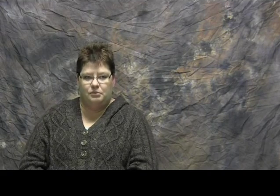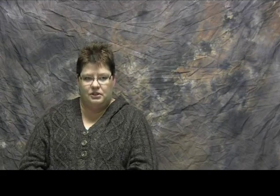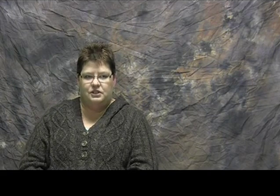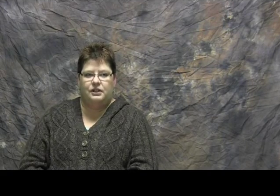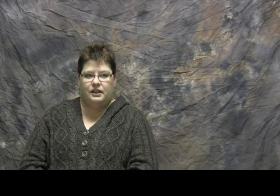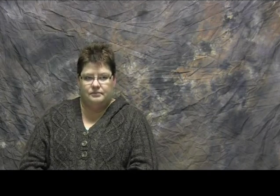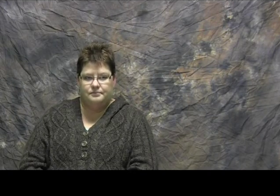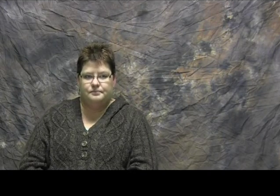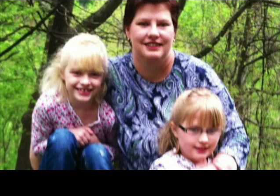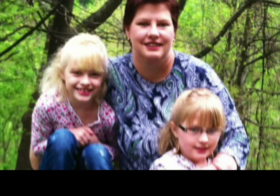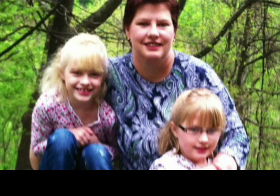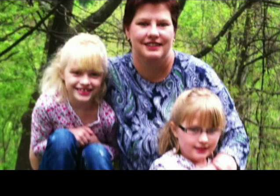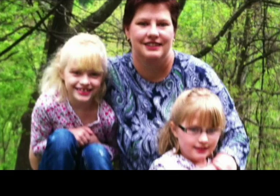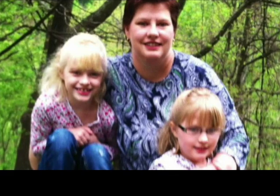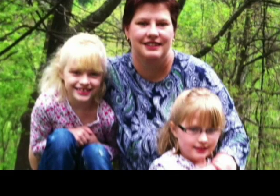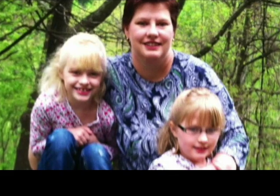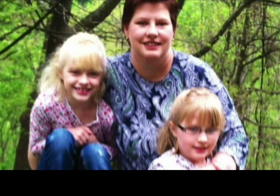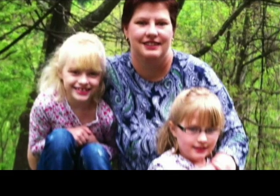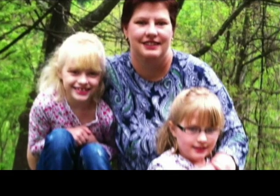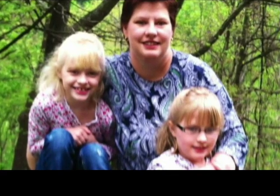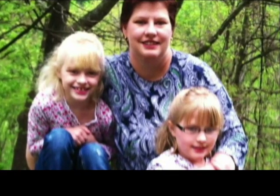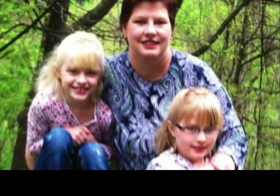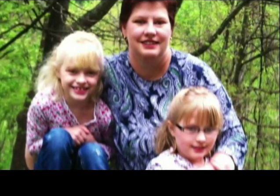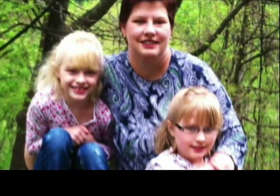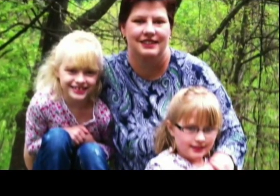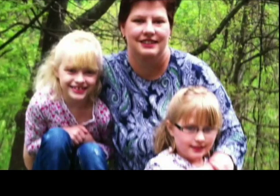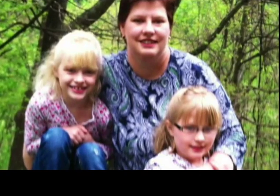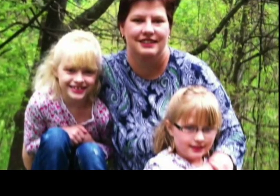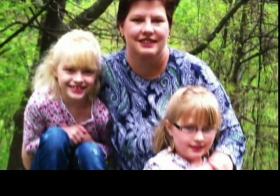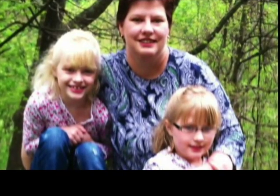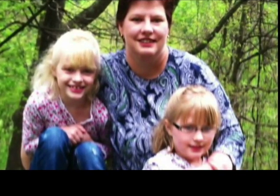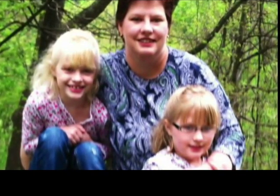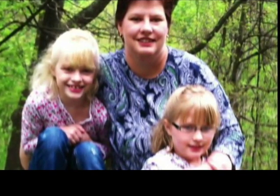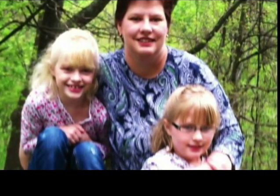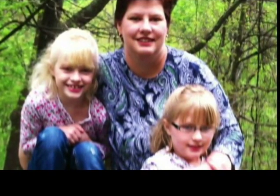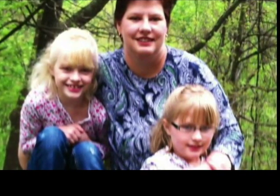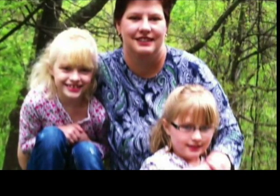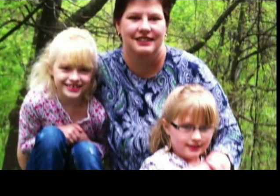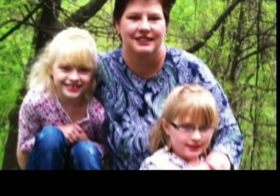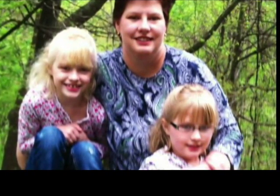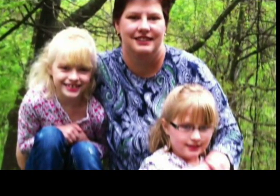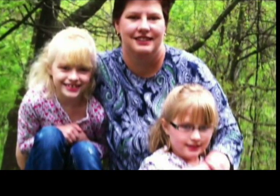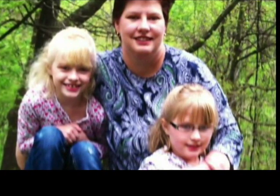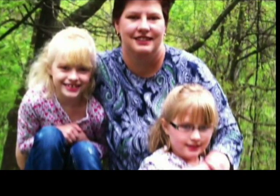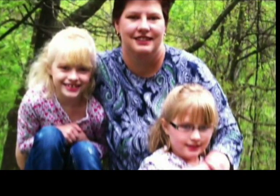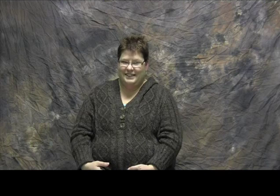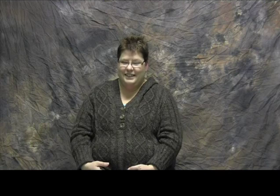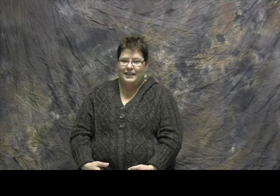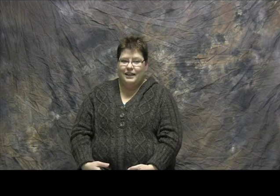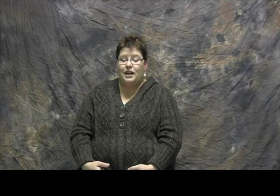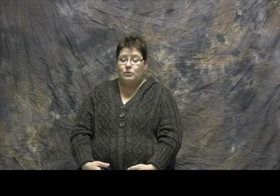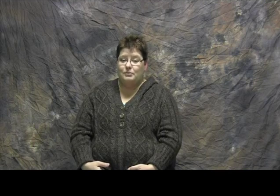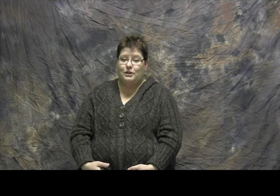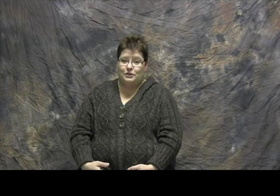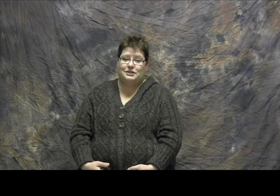able to do that. I'm blessed with my two girls, Haley and Addie, my 10-year-old twin girls. And I want my girls to